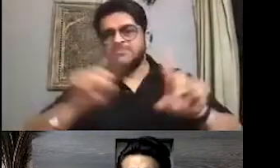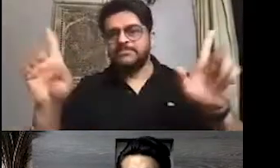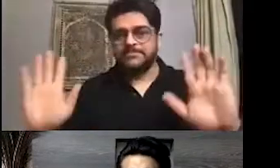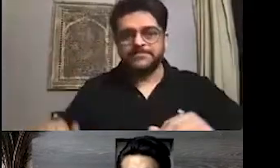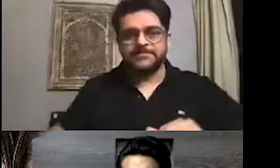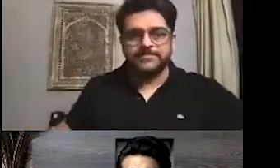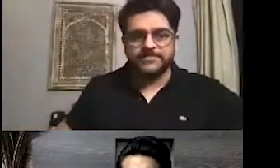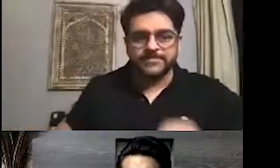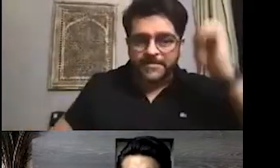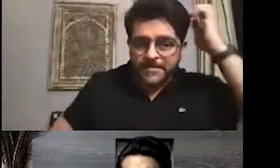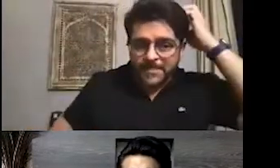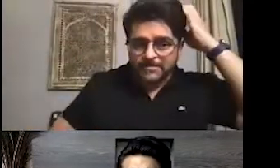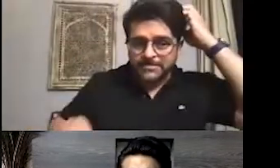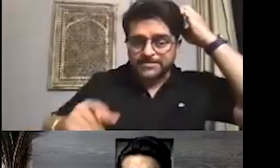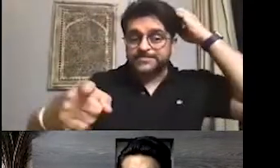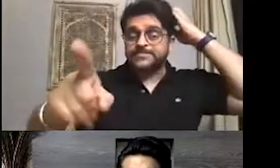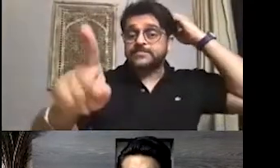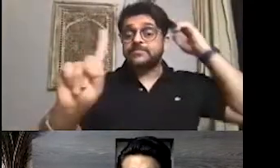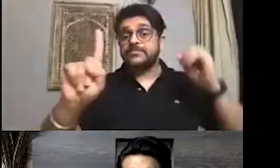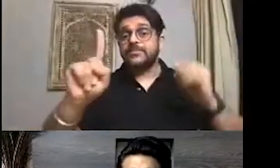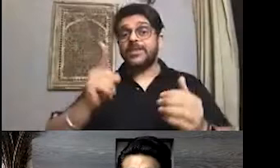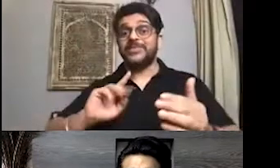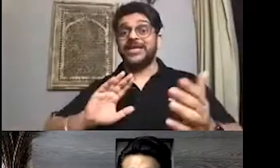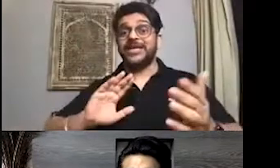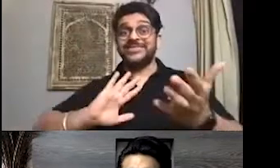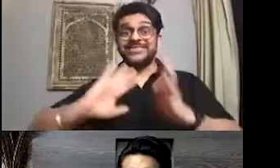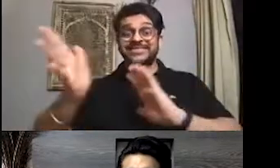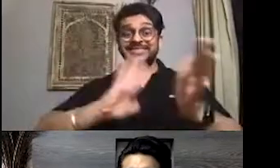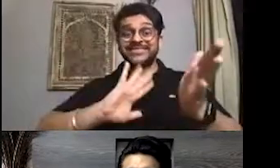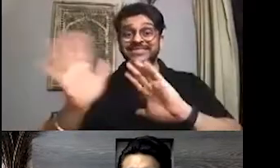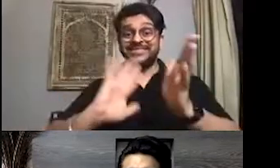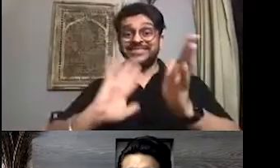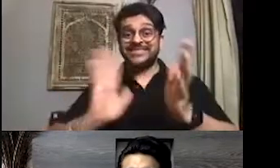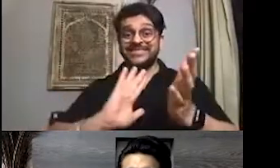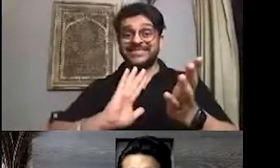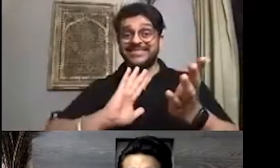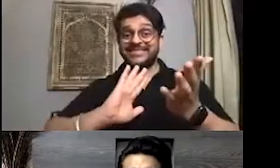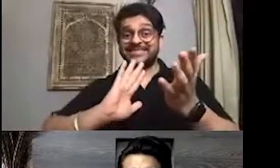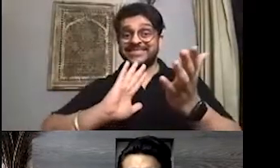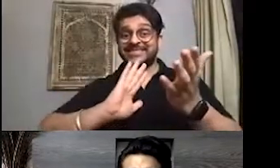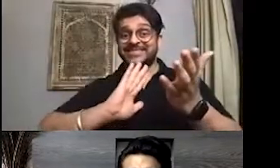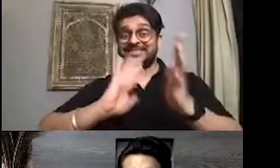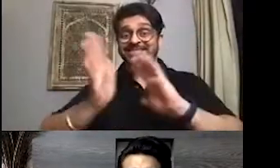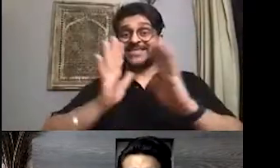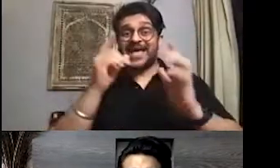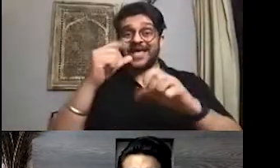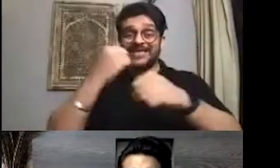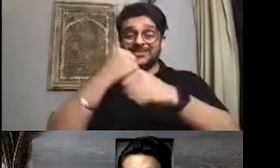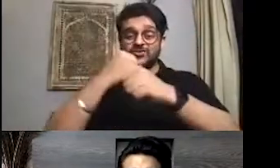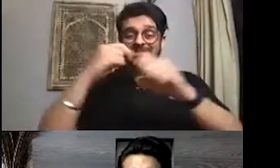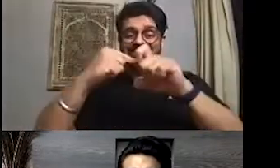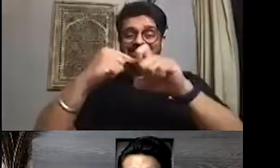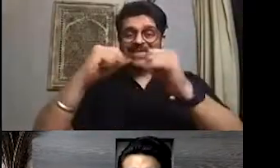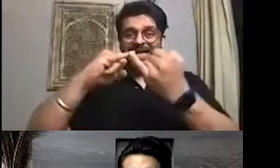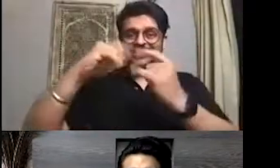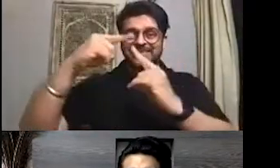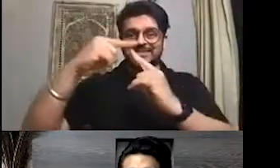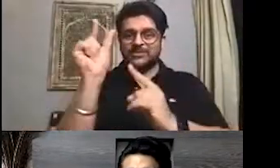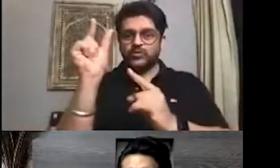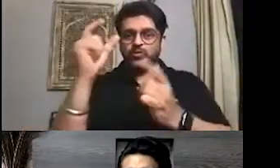are expressing. How people express in the spoken language, that's how people can express in sign language.